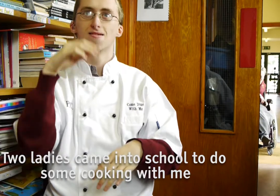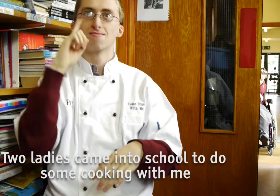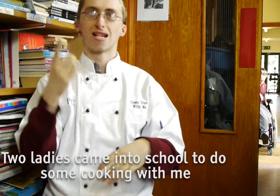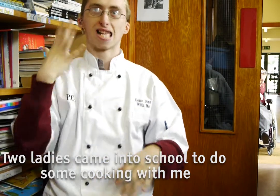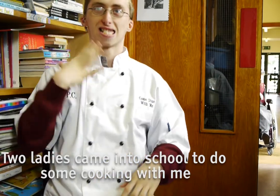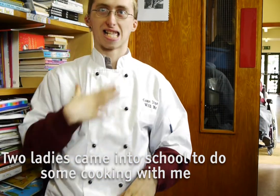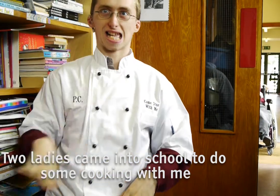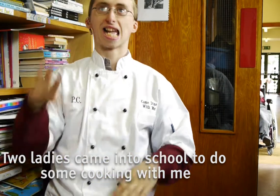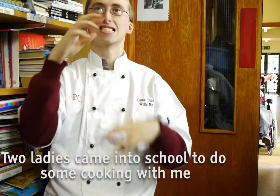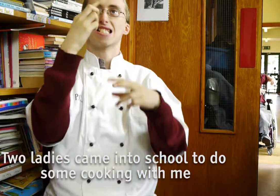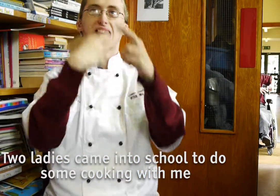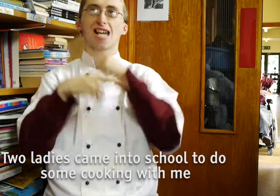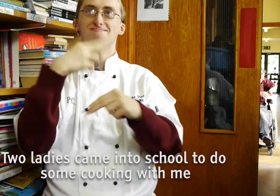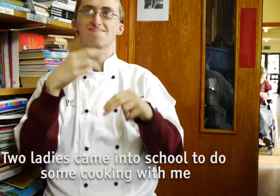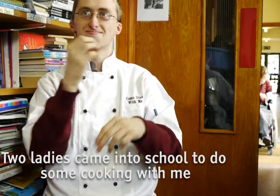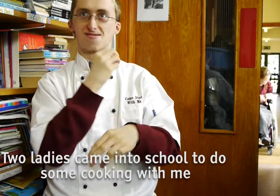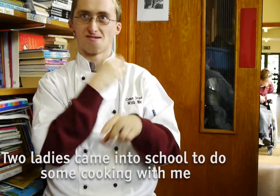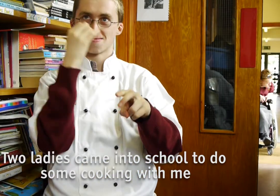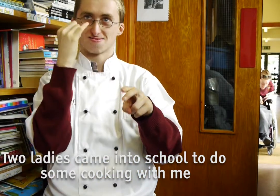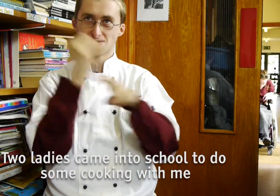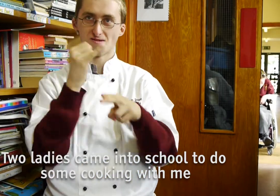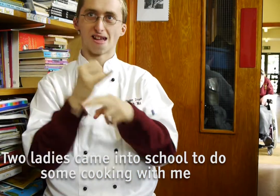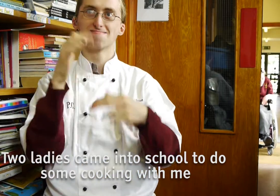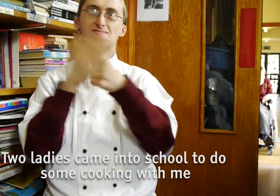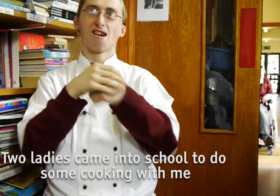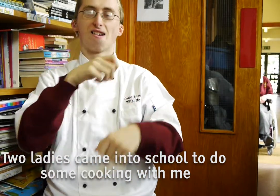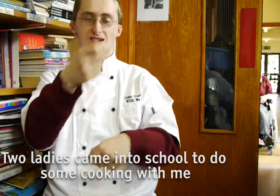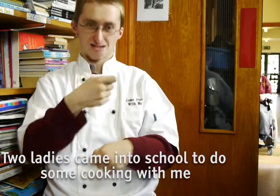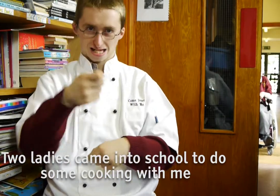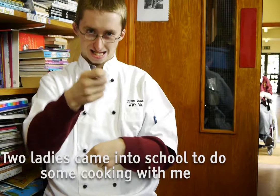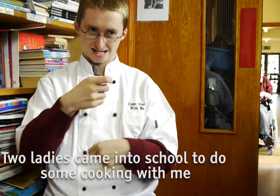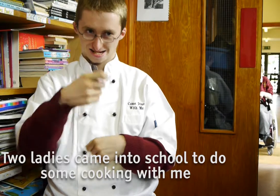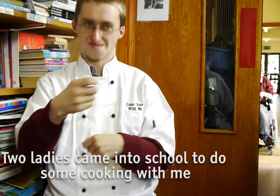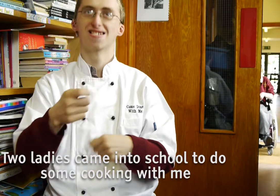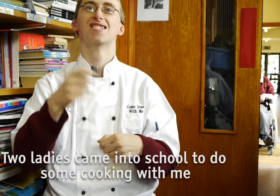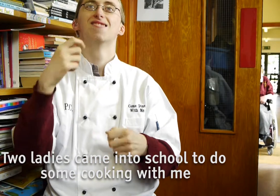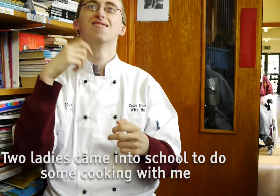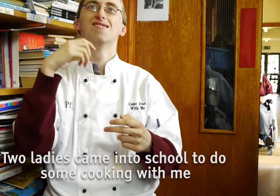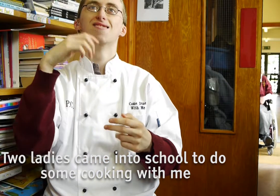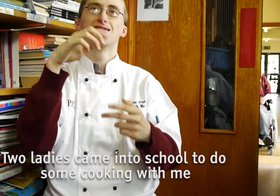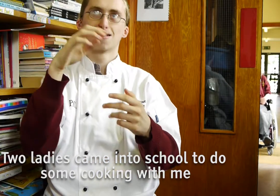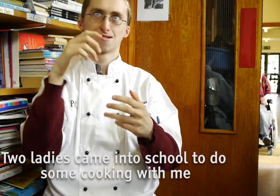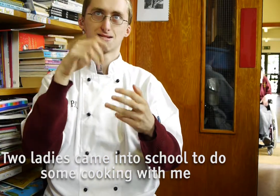And there were two ladies that came into Roisin's class, into our school, to do some cooking with me.